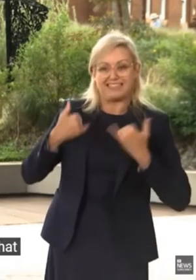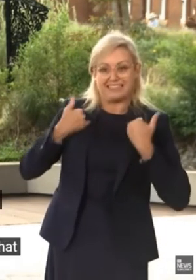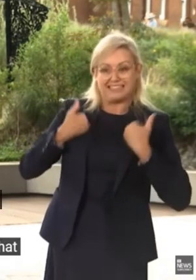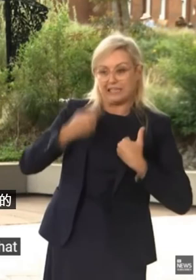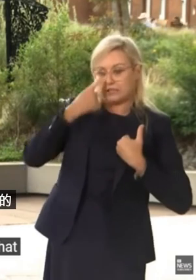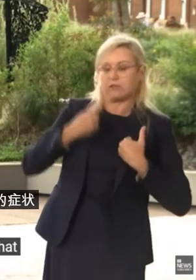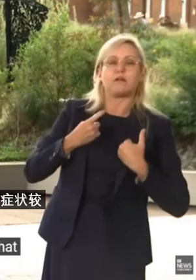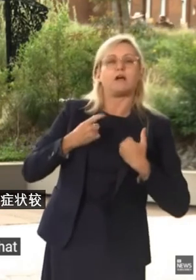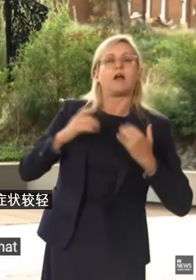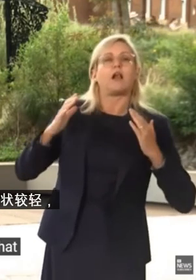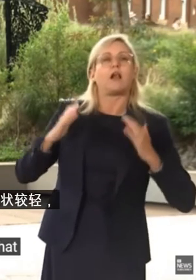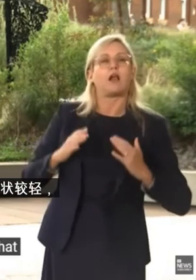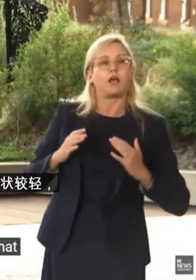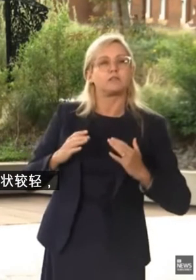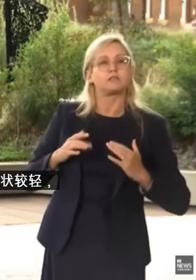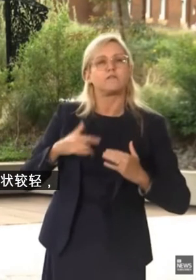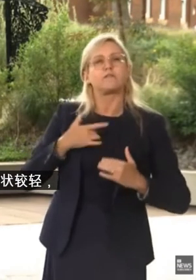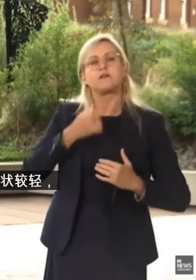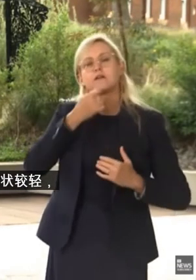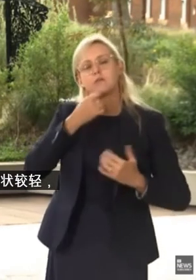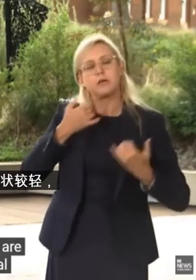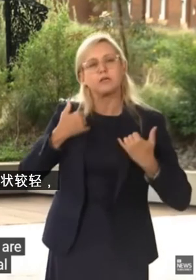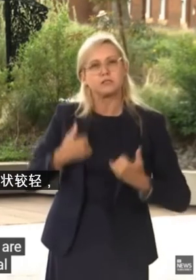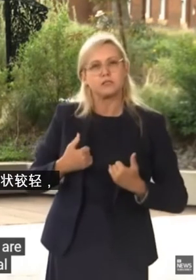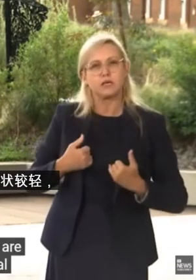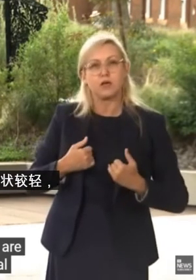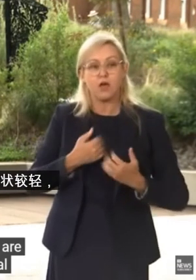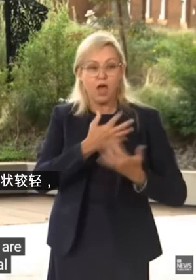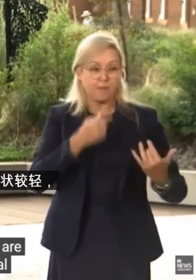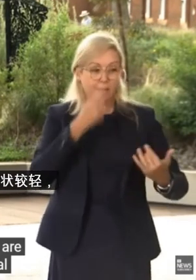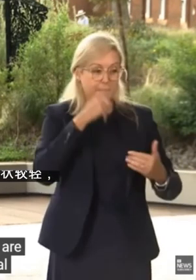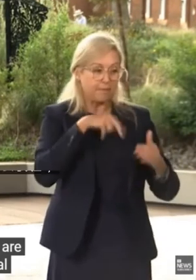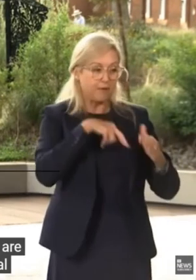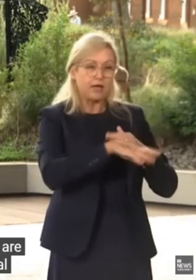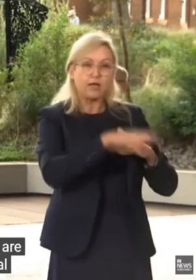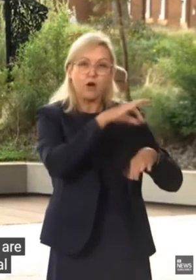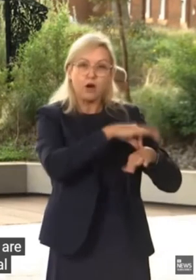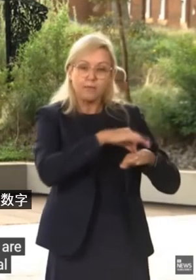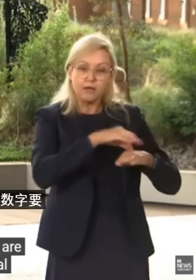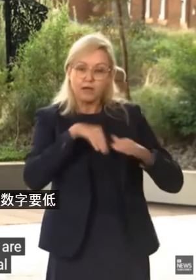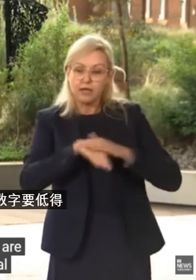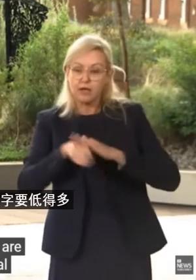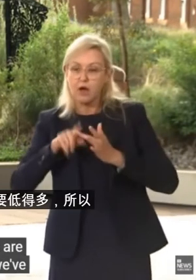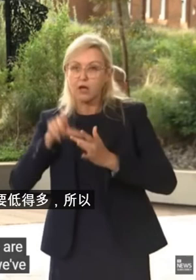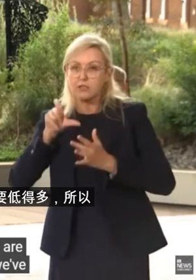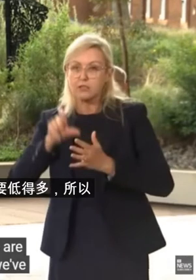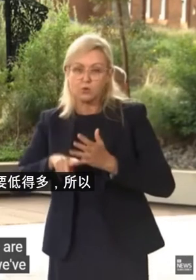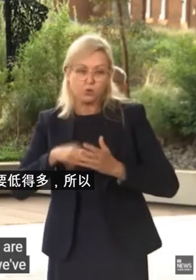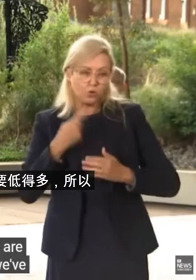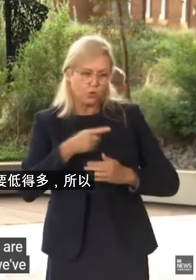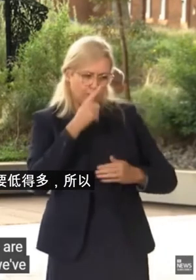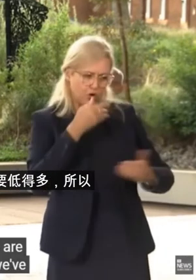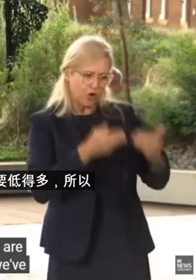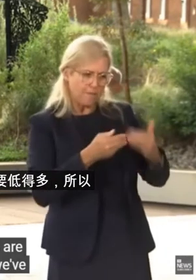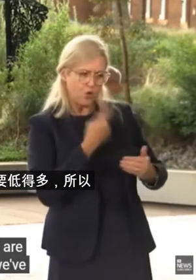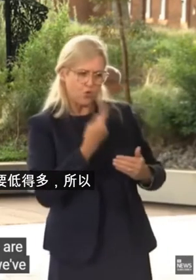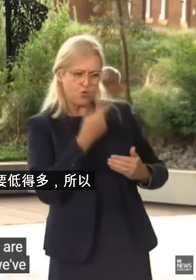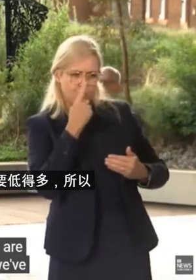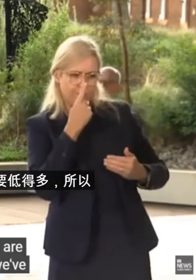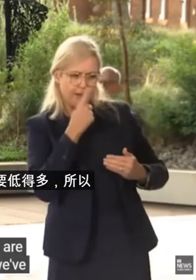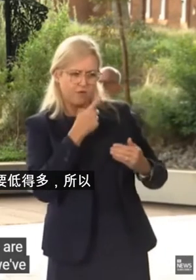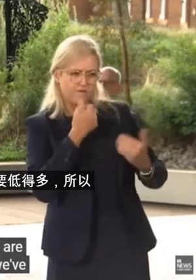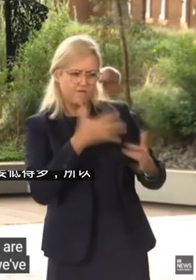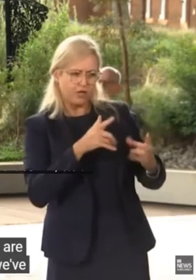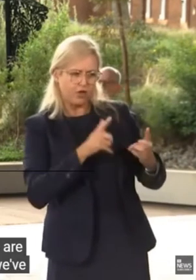severe. Those in hospital and those in ICU, the numbers are much lower in circumstance we've had a booster shot. So this will also